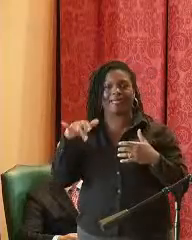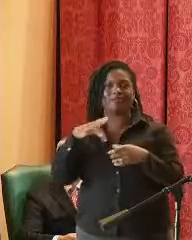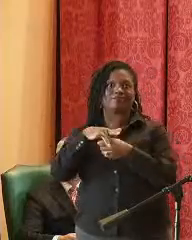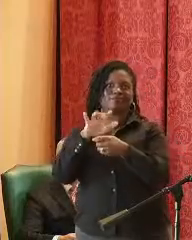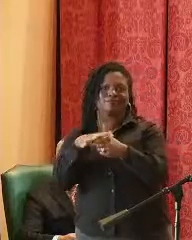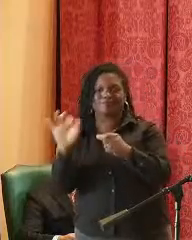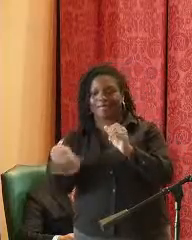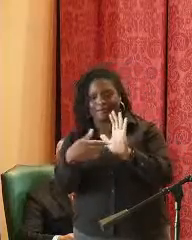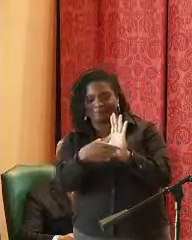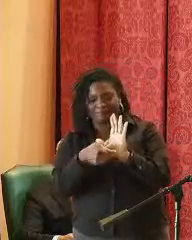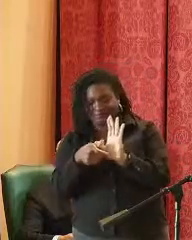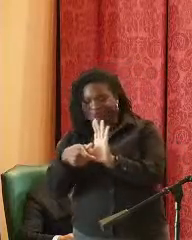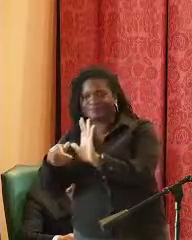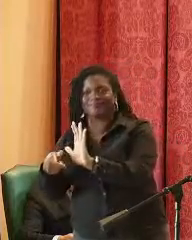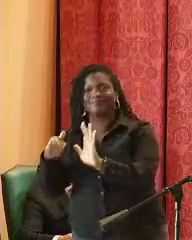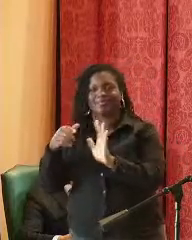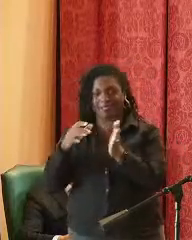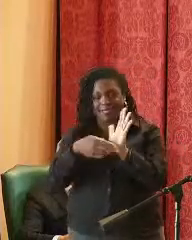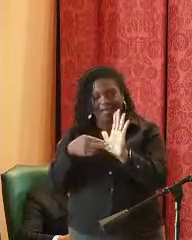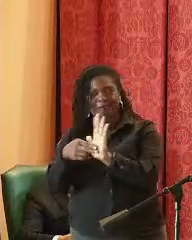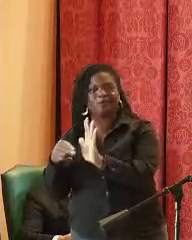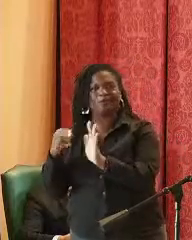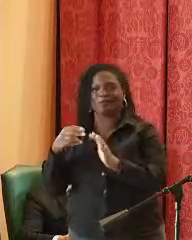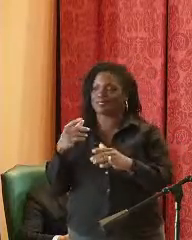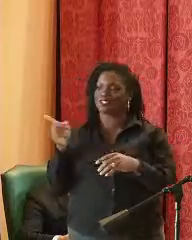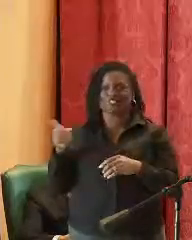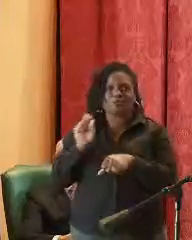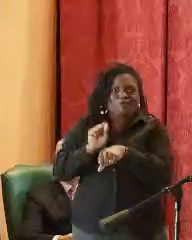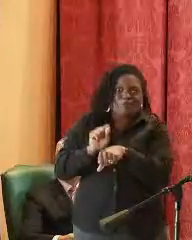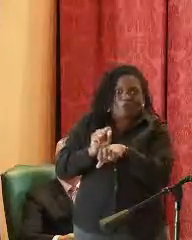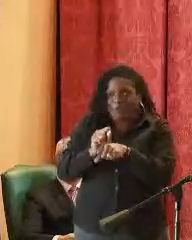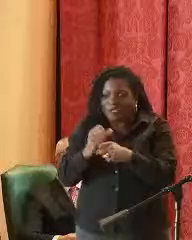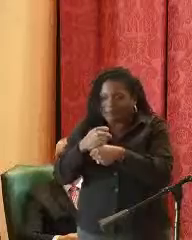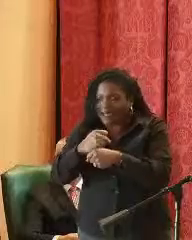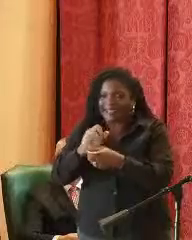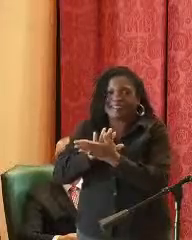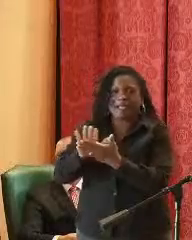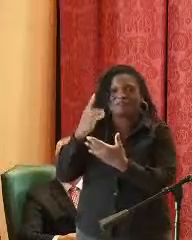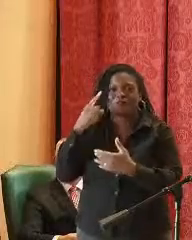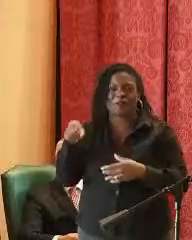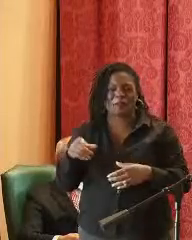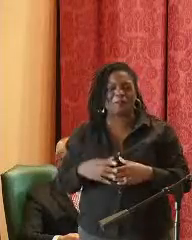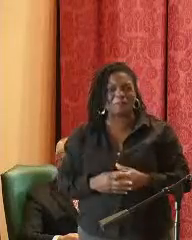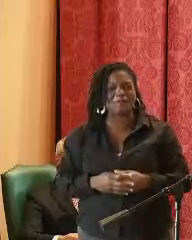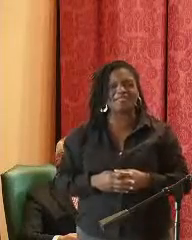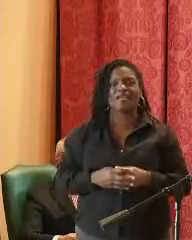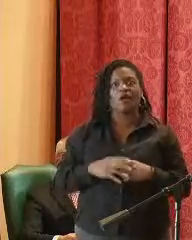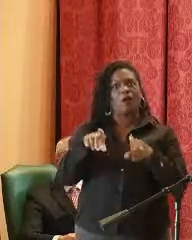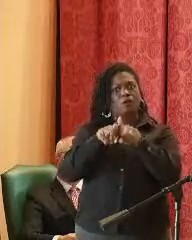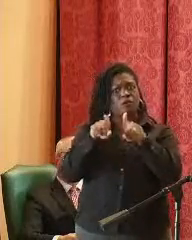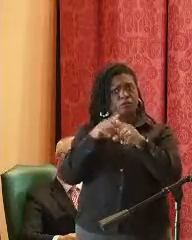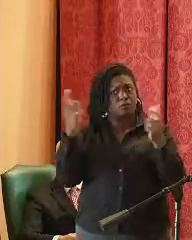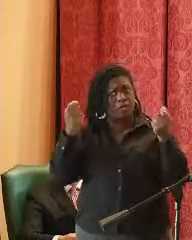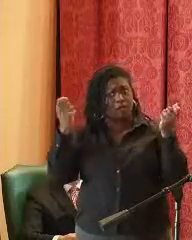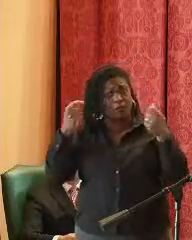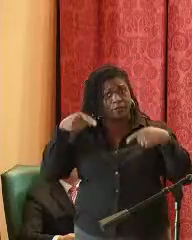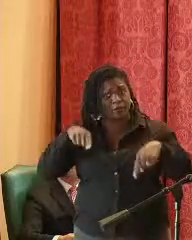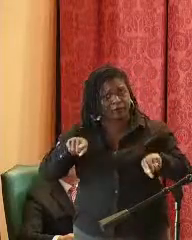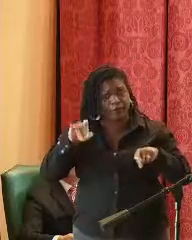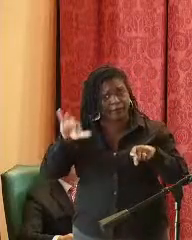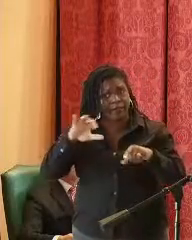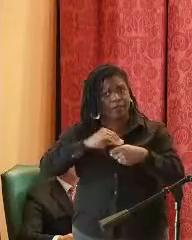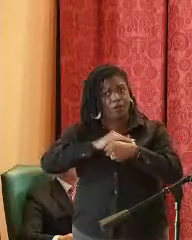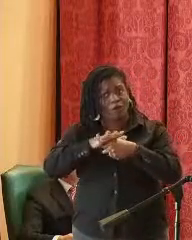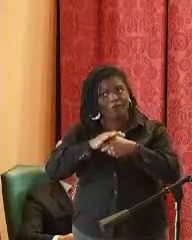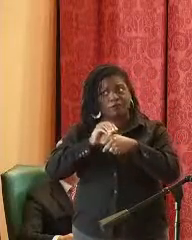she does almost all of the work. Rodrika even made it possible for us to celebrate during COVID, despite the fact of not